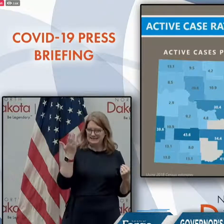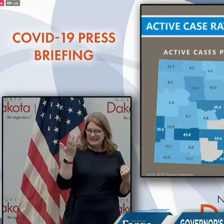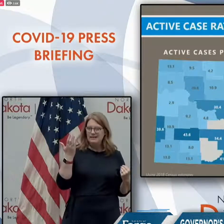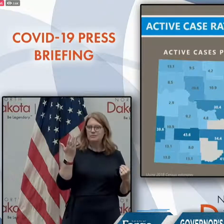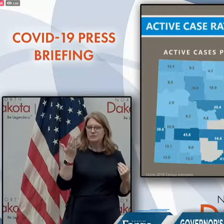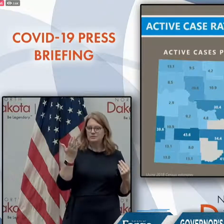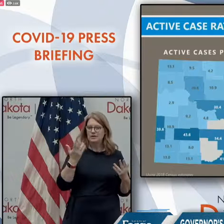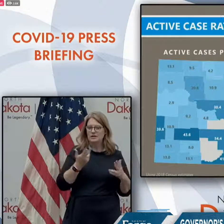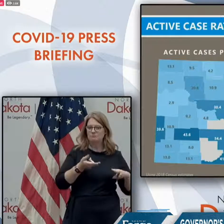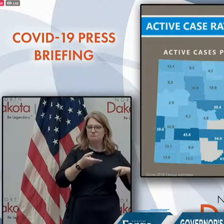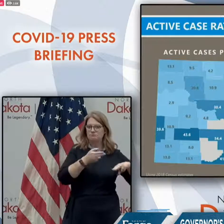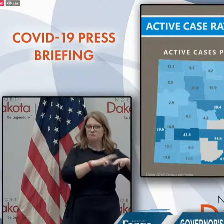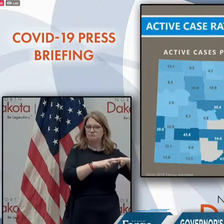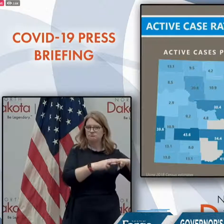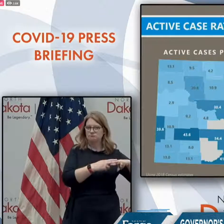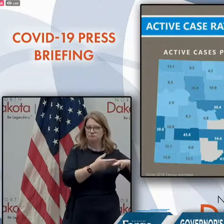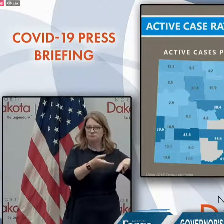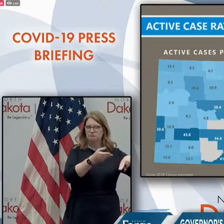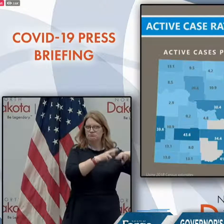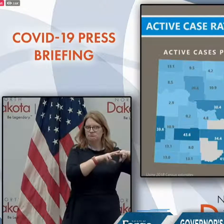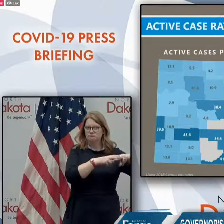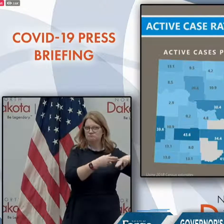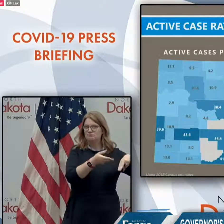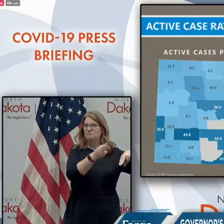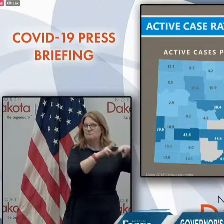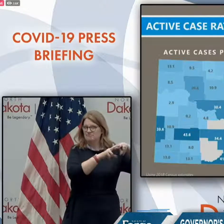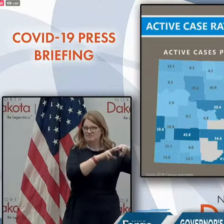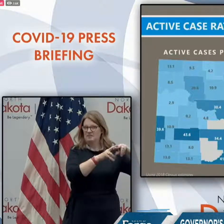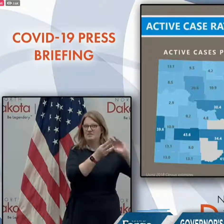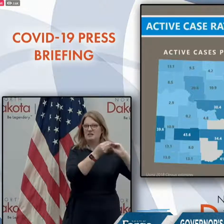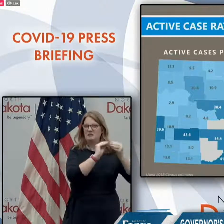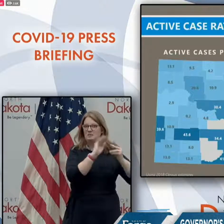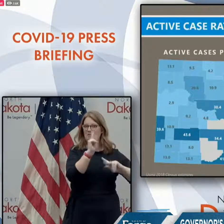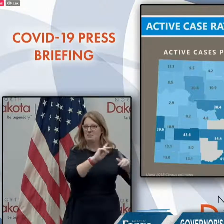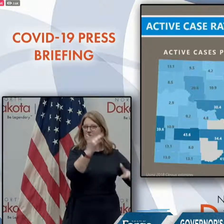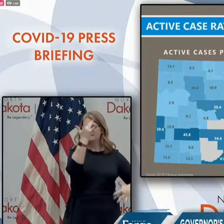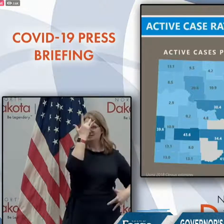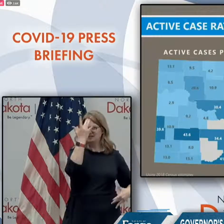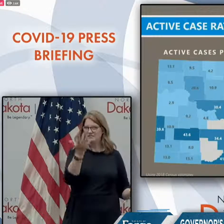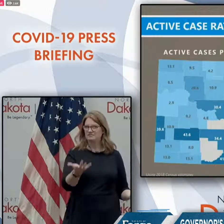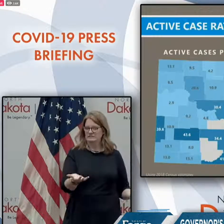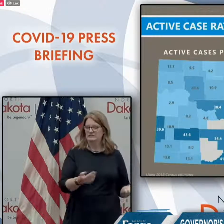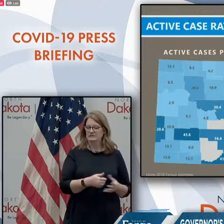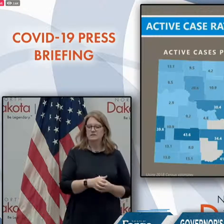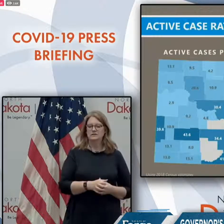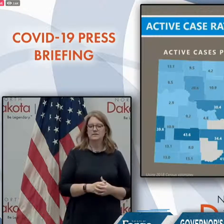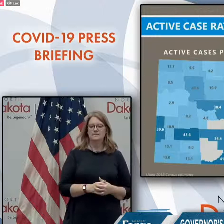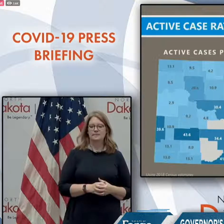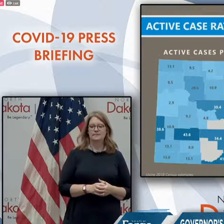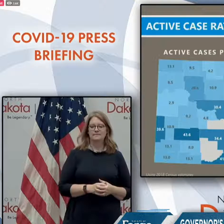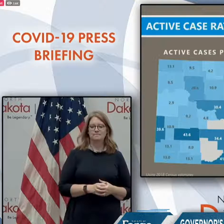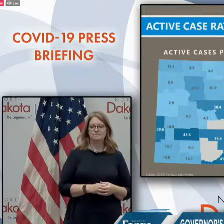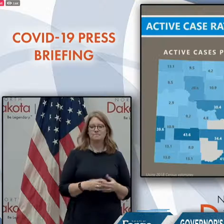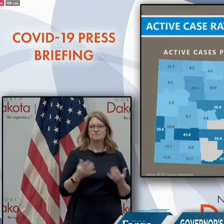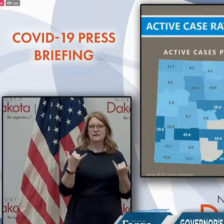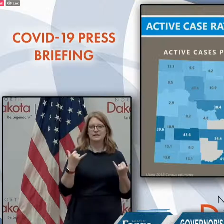continuing to climb on a number of active cases and active cases per capita.